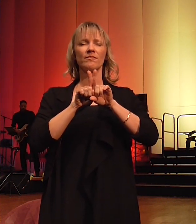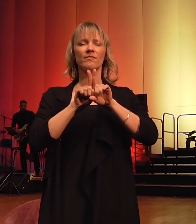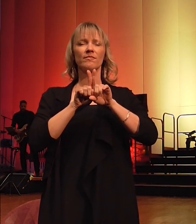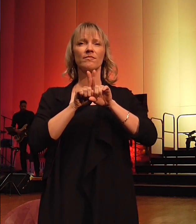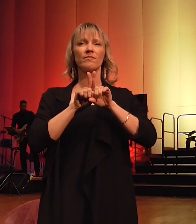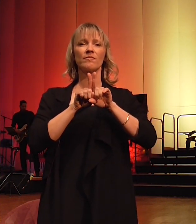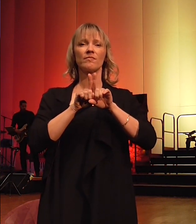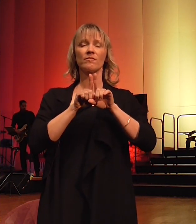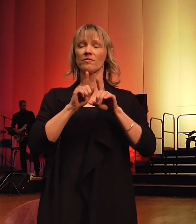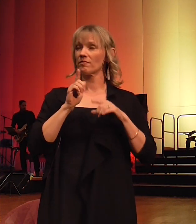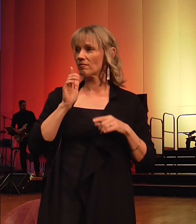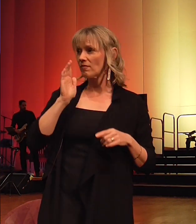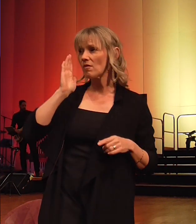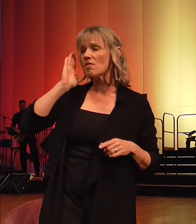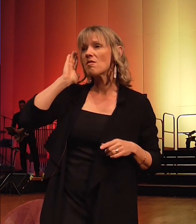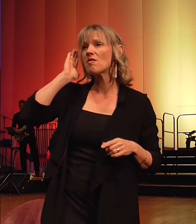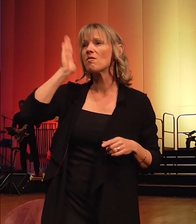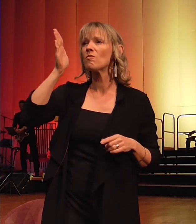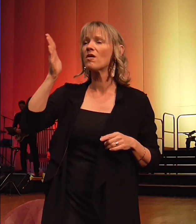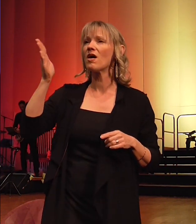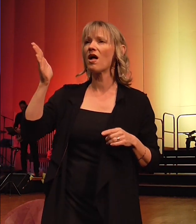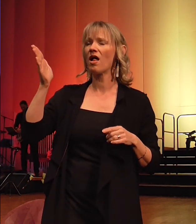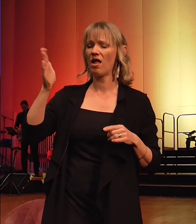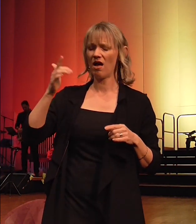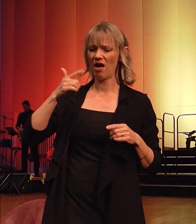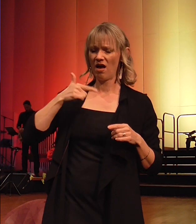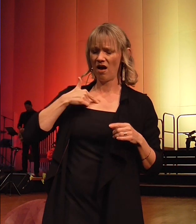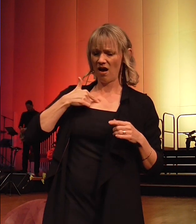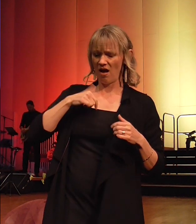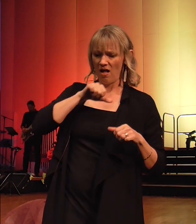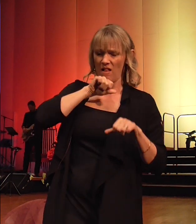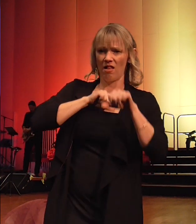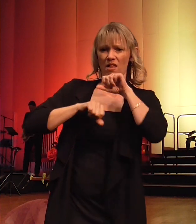Will you stand in the fire with me